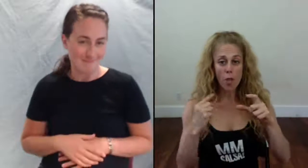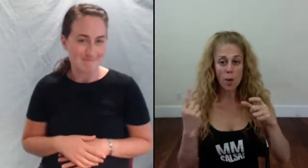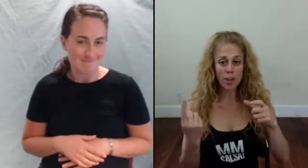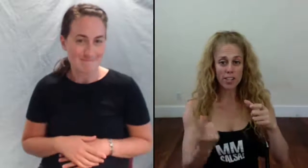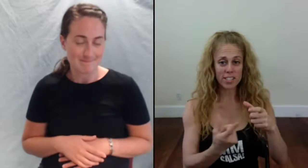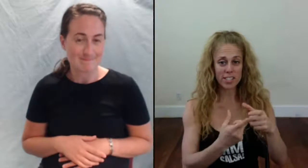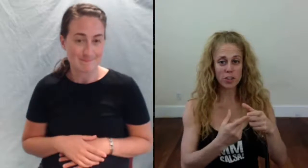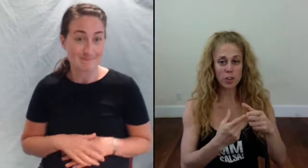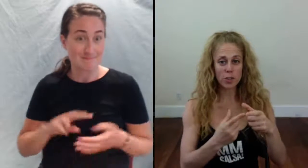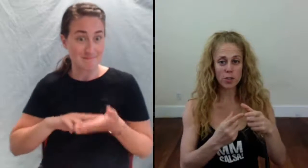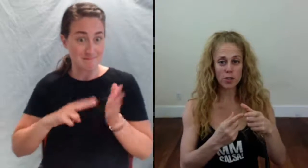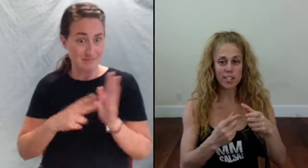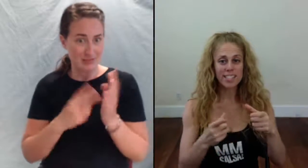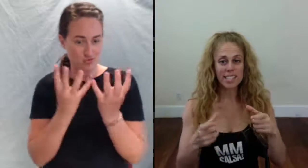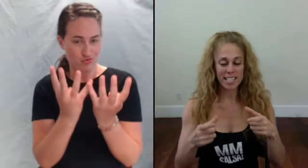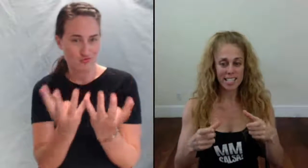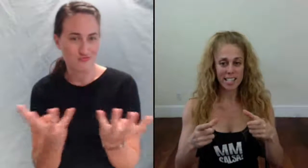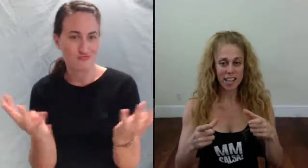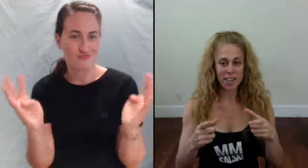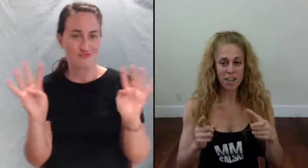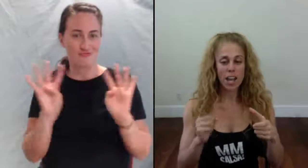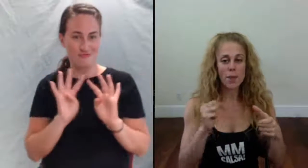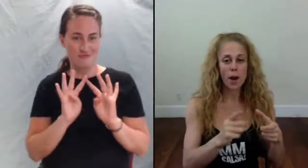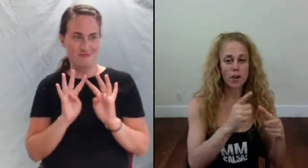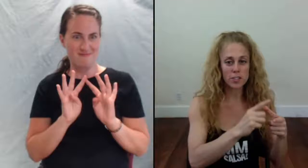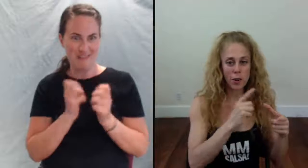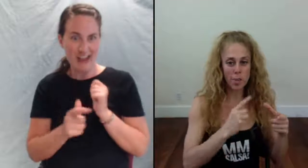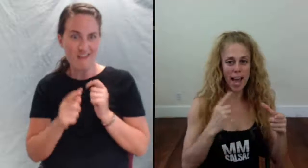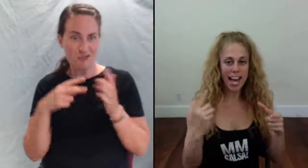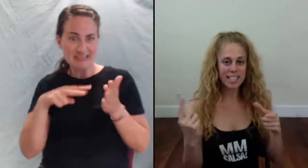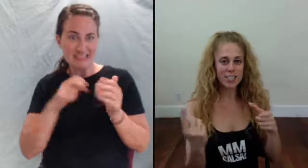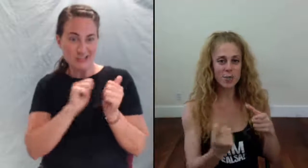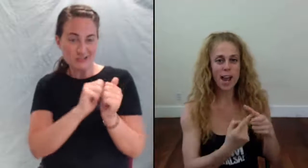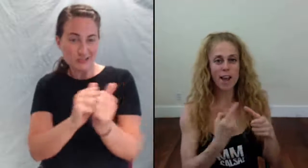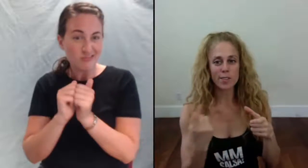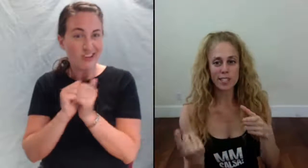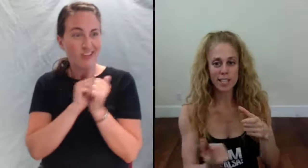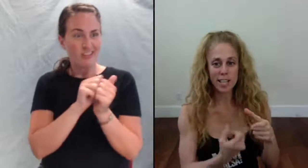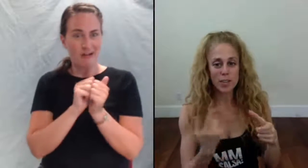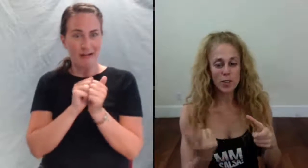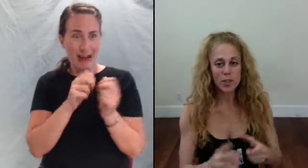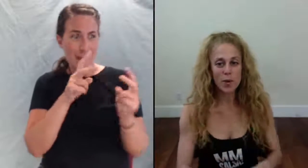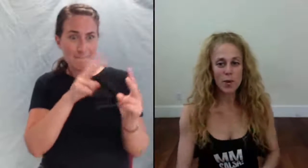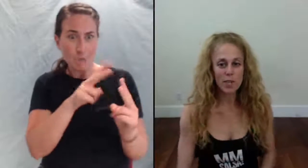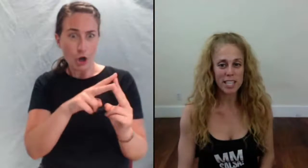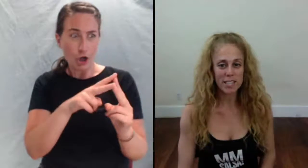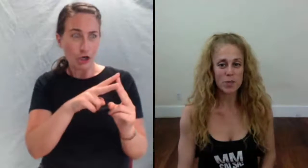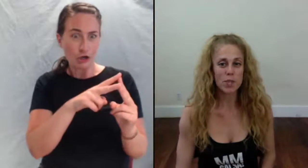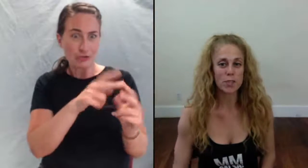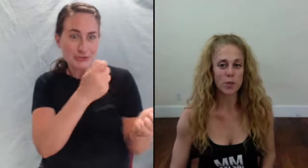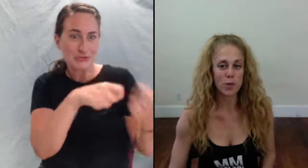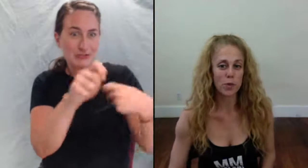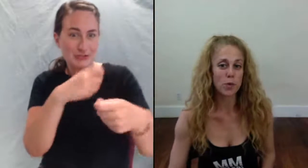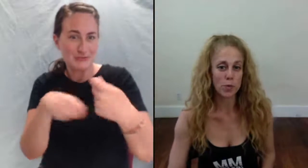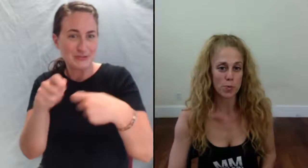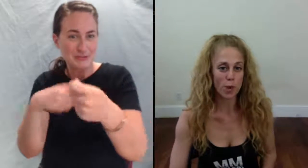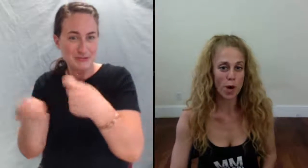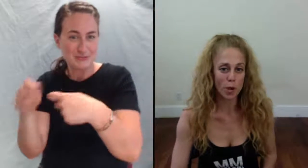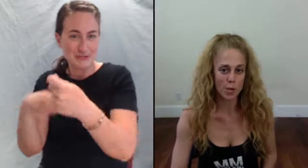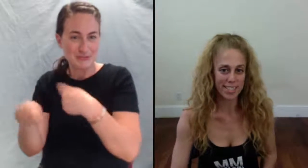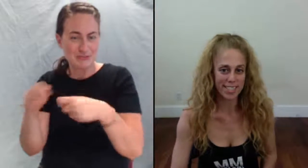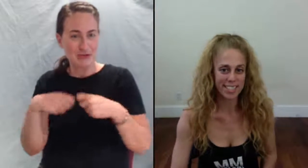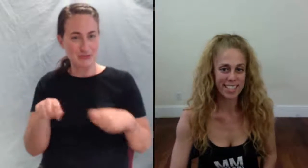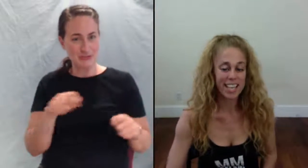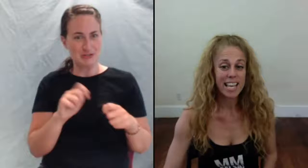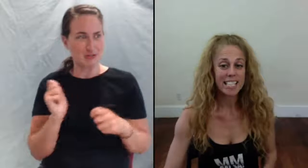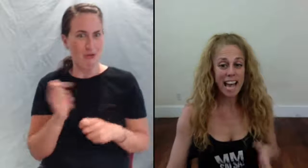where all the partners in a circle dance together and partners are passed around so that the whole dance works for the group all